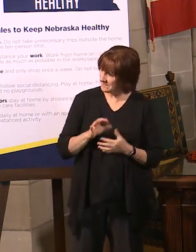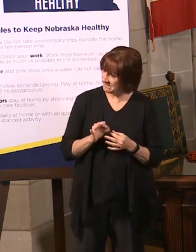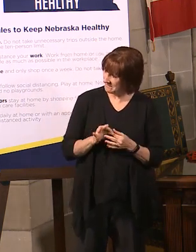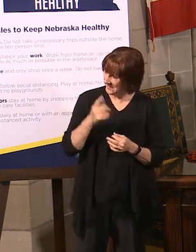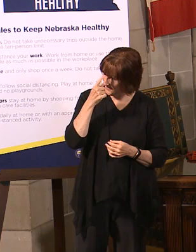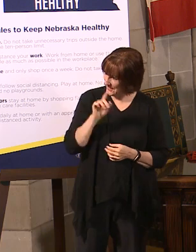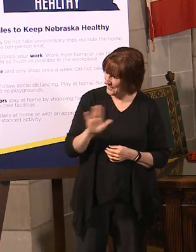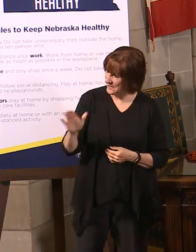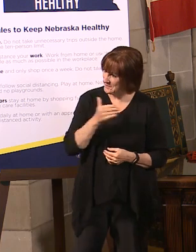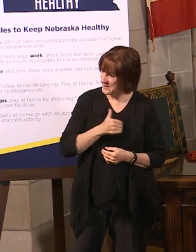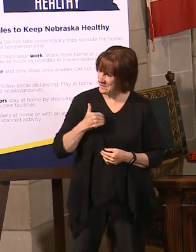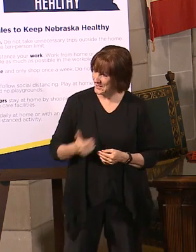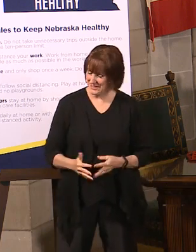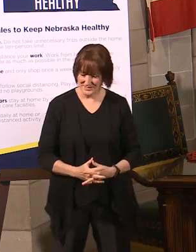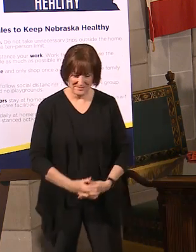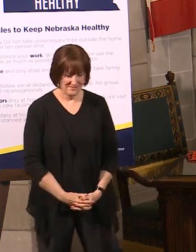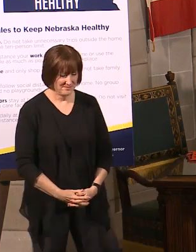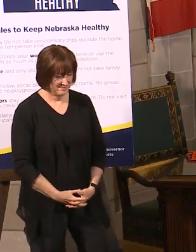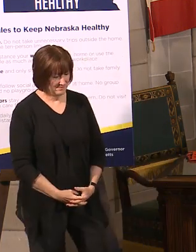words on behalf of your membership?